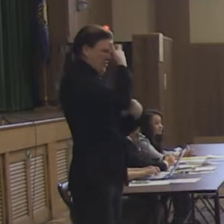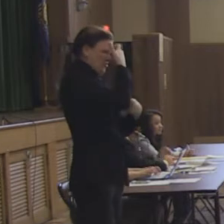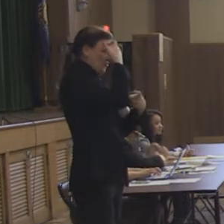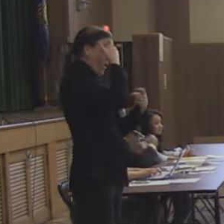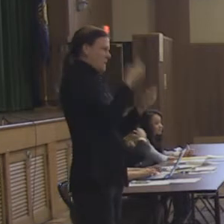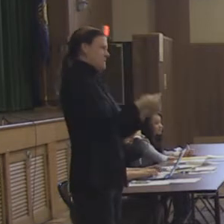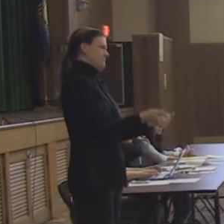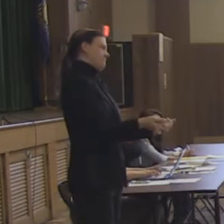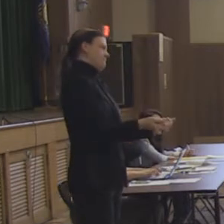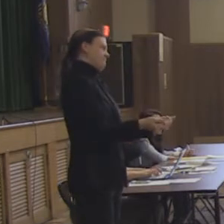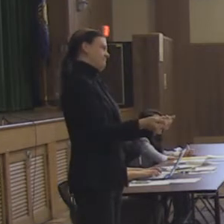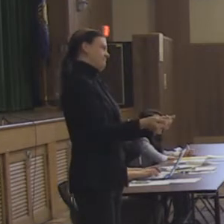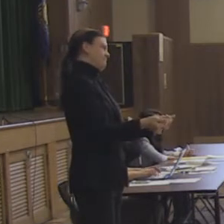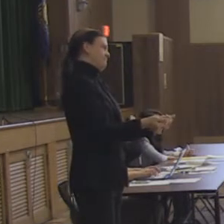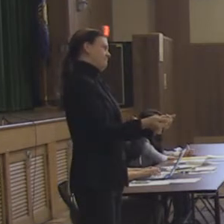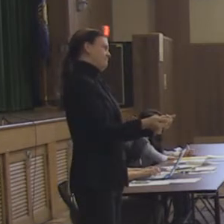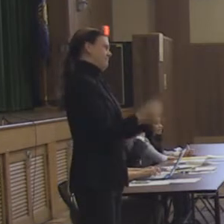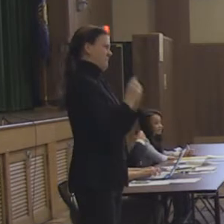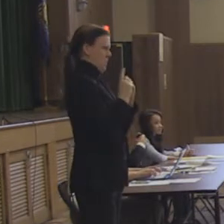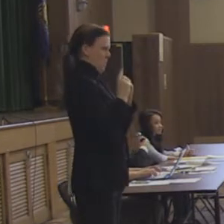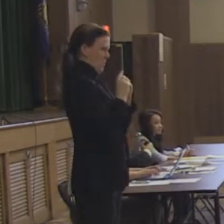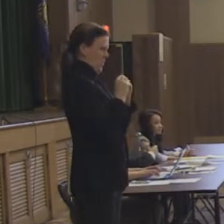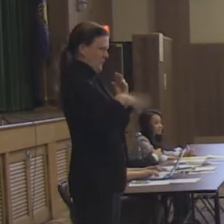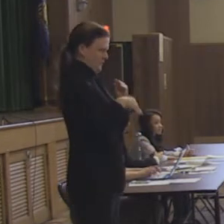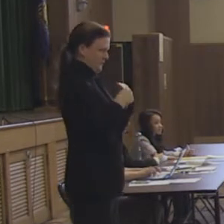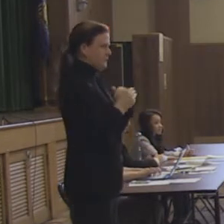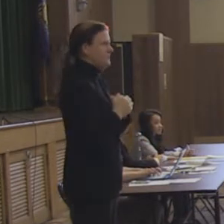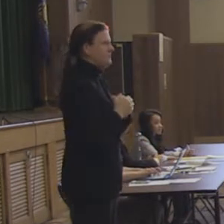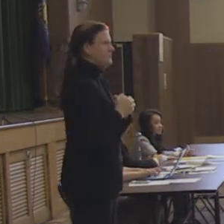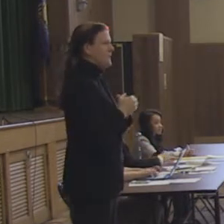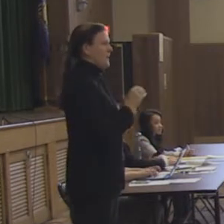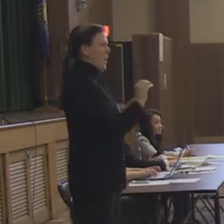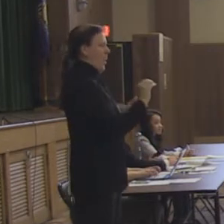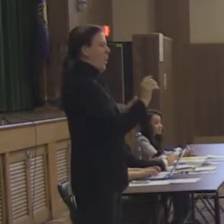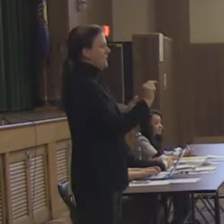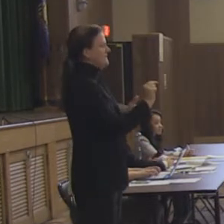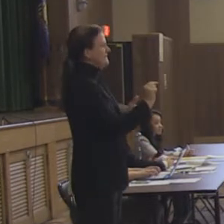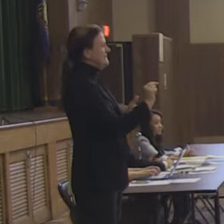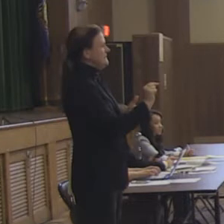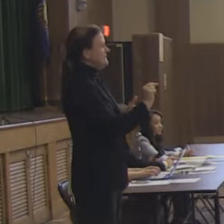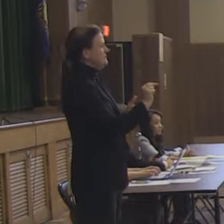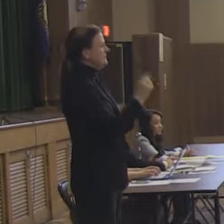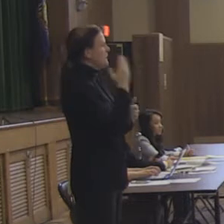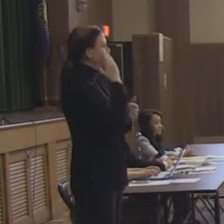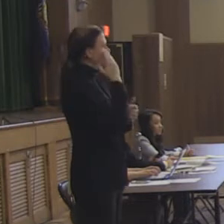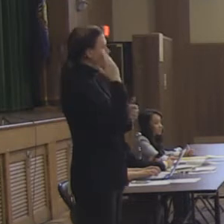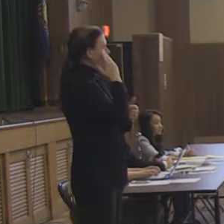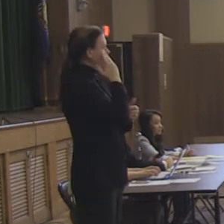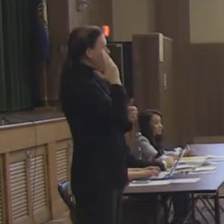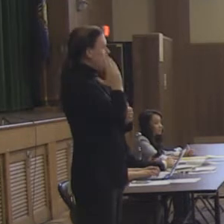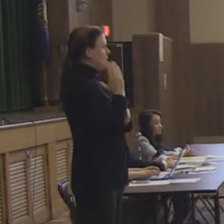trauma. One other piece, occupational therapy, I know recently came up as a